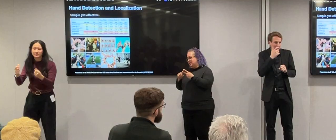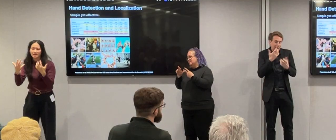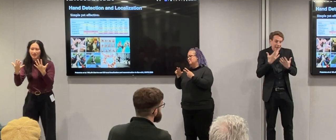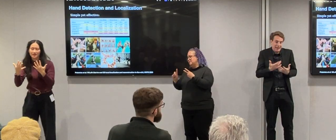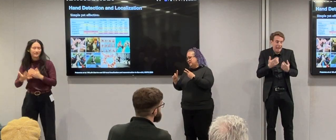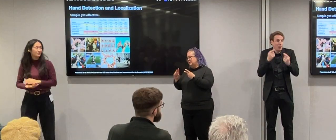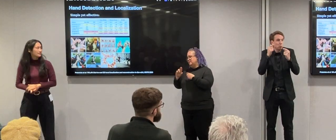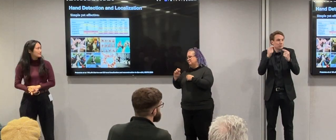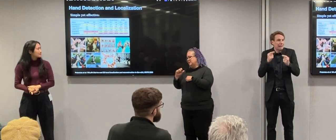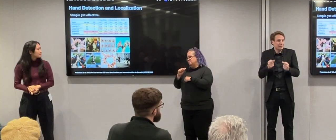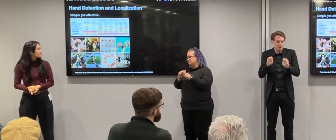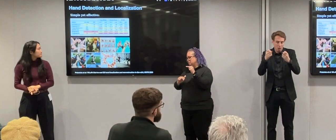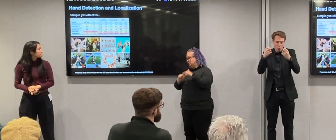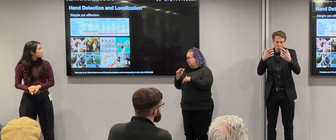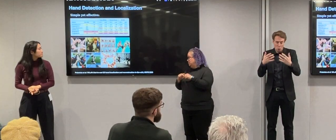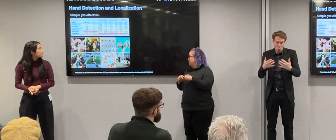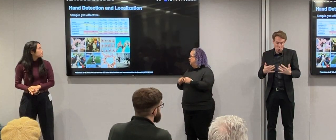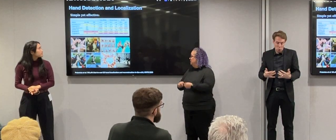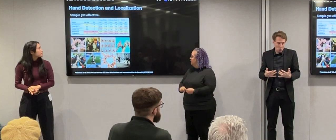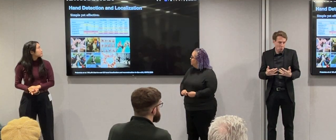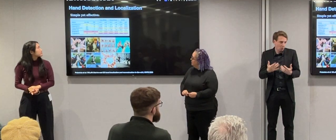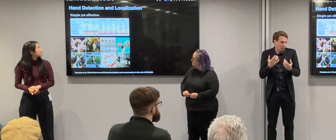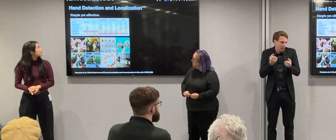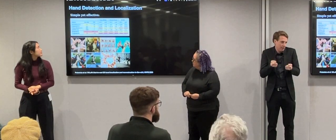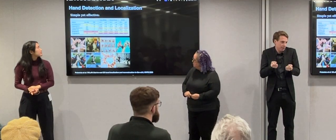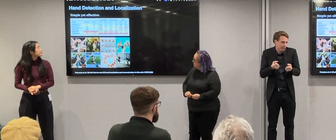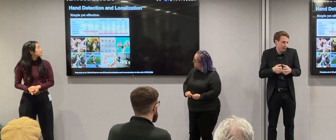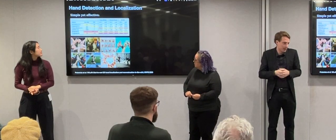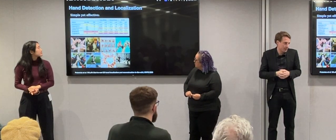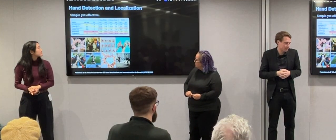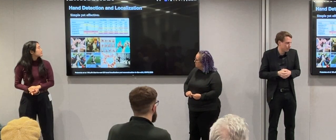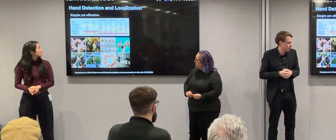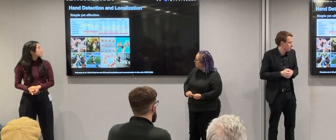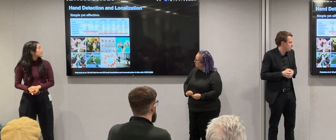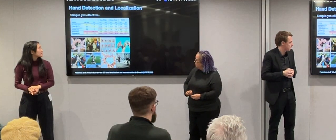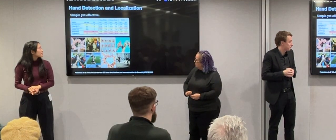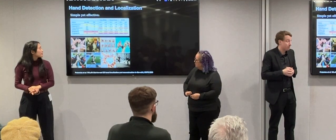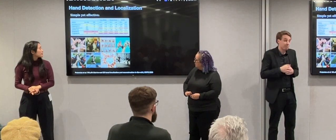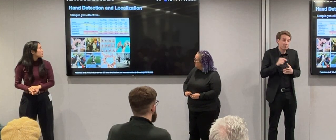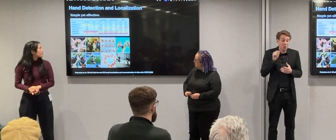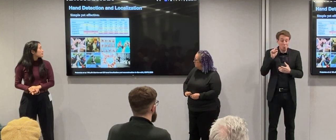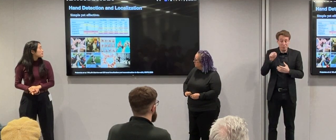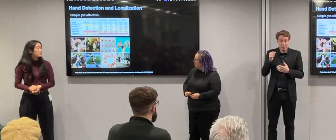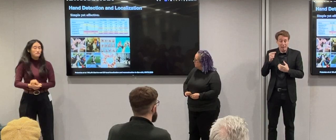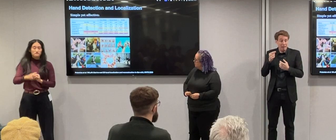So using those data, just by using those data, and a very, very